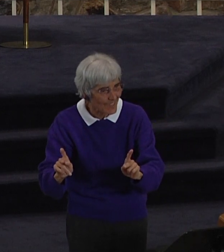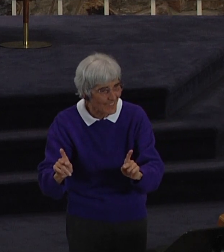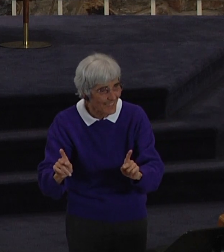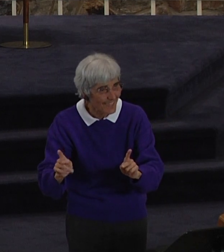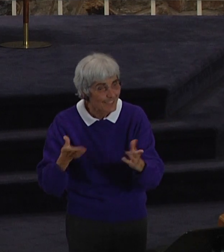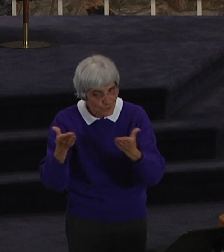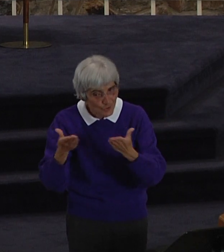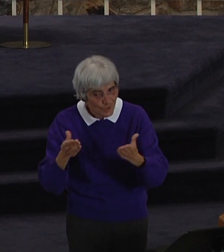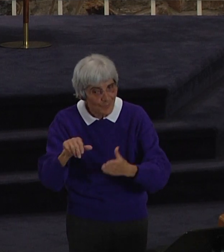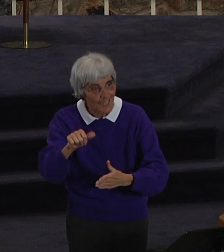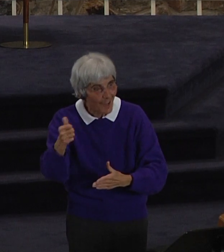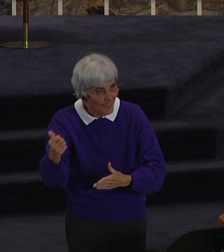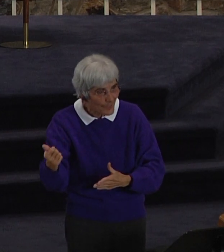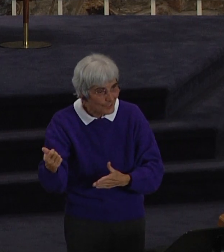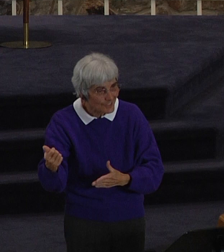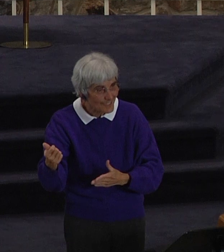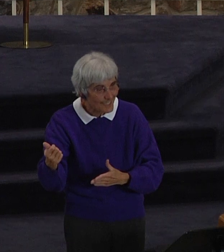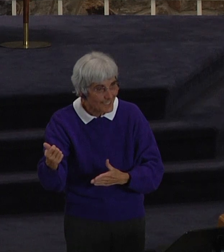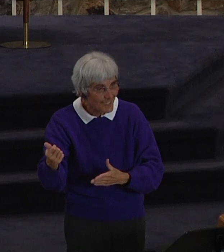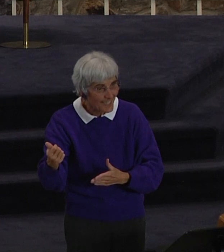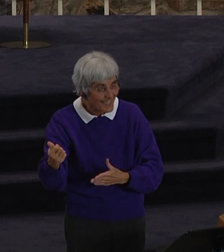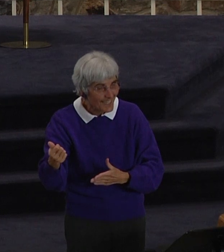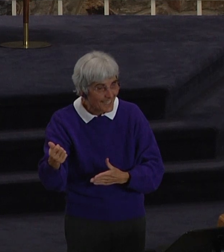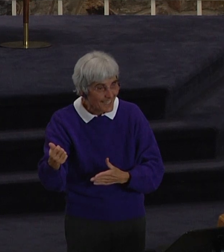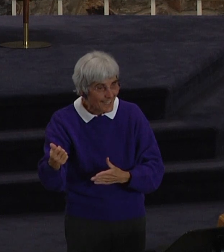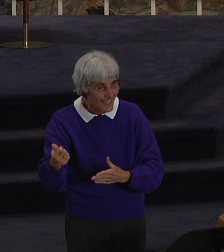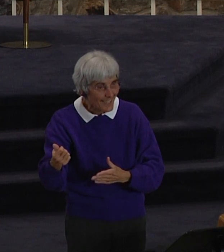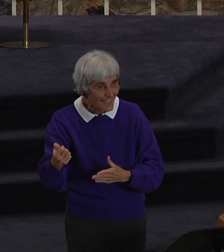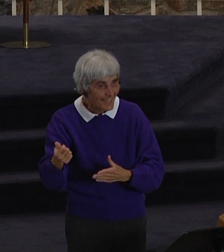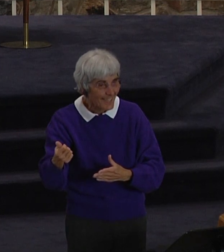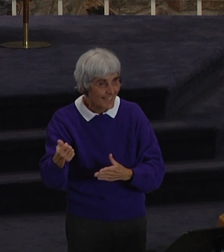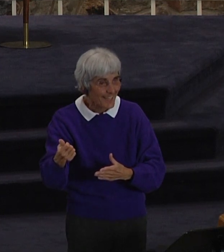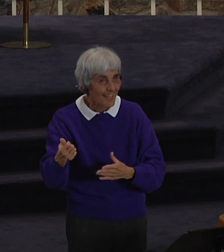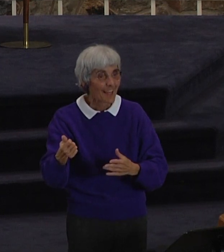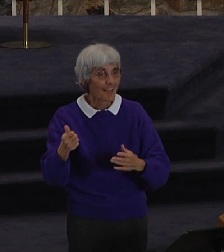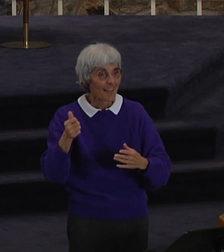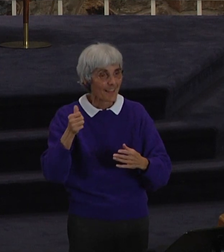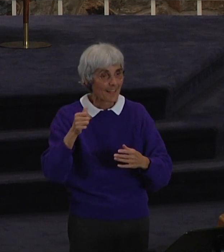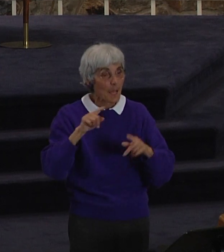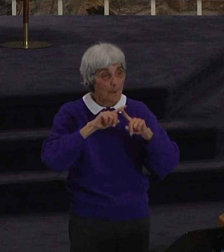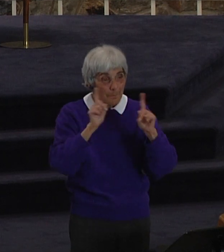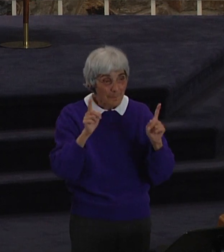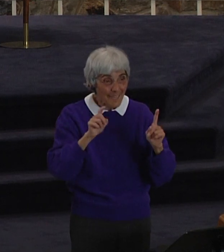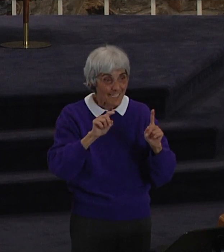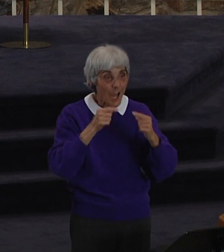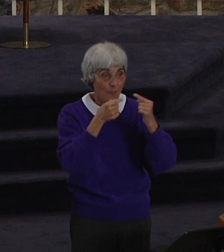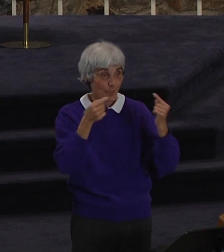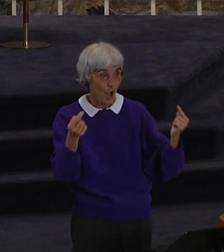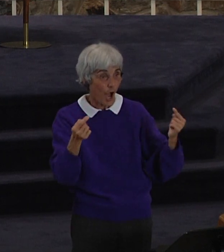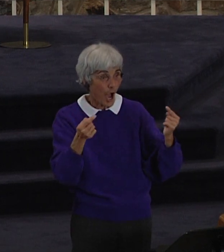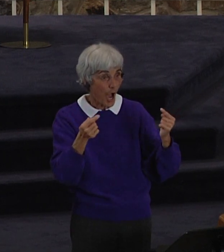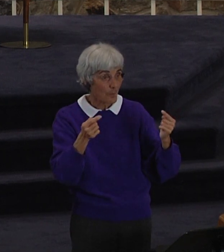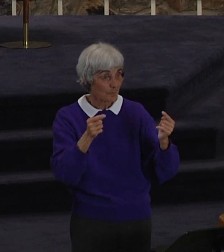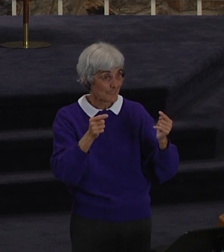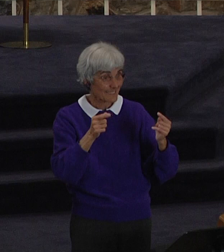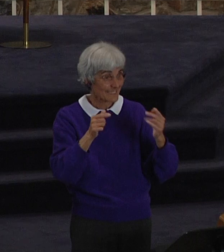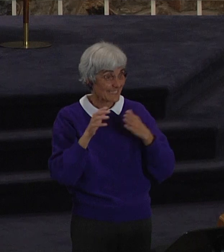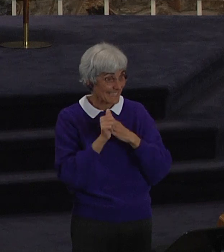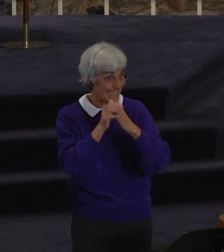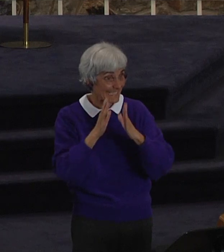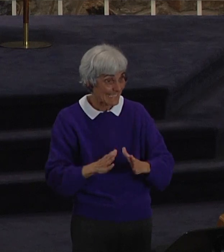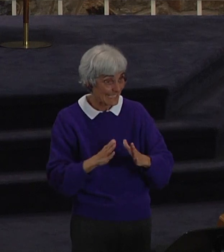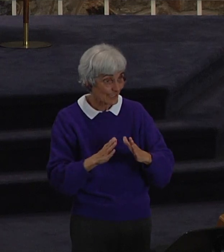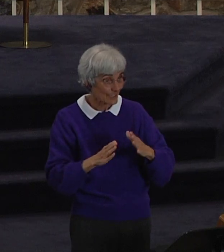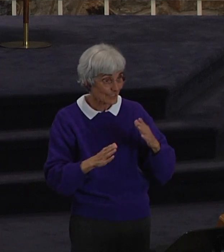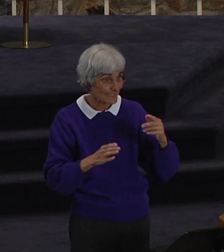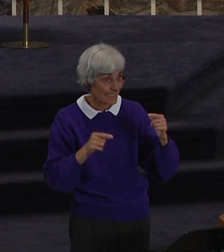else. You see, the self-centered leaders spend all their time trying to figure